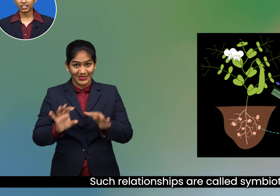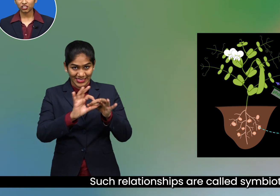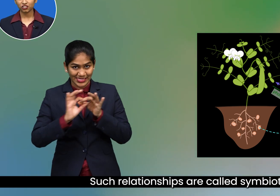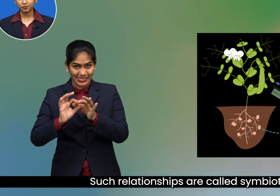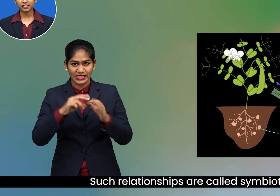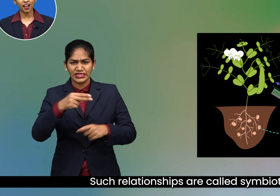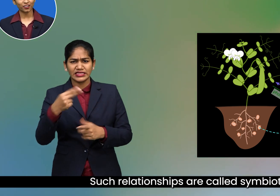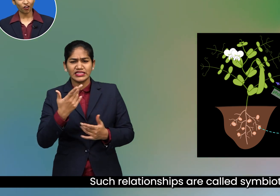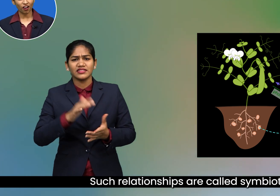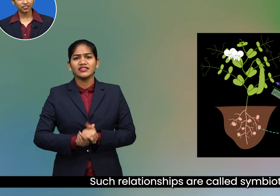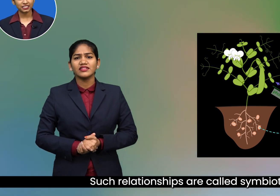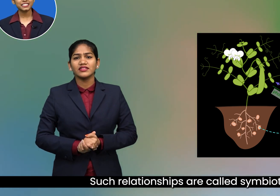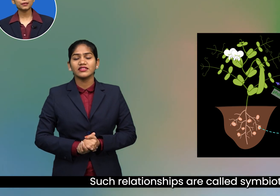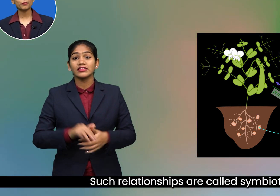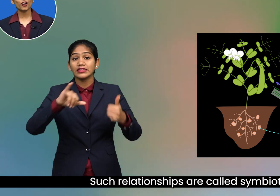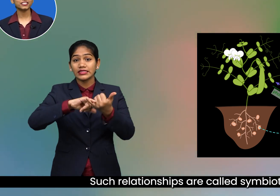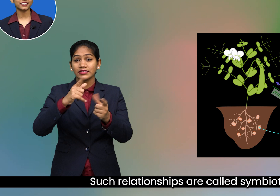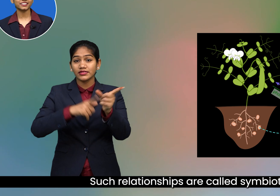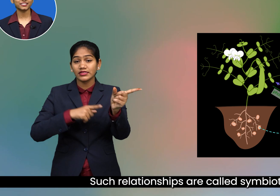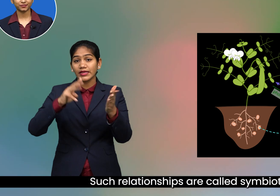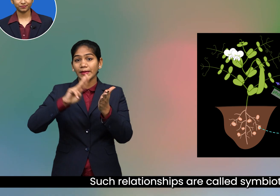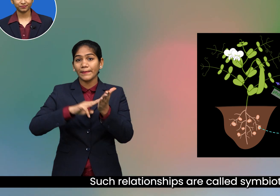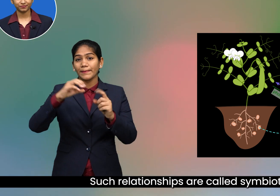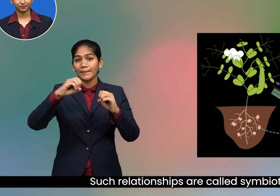Such relationships are called symbiotic.